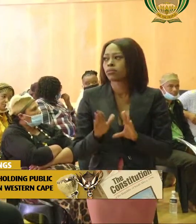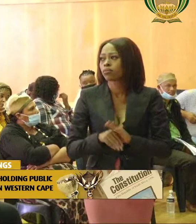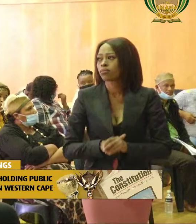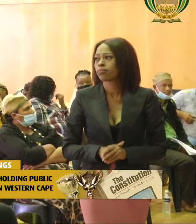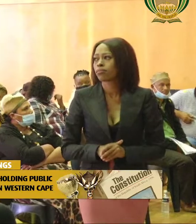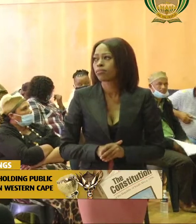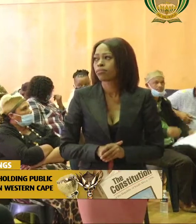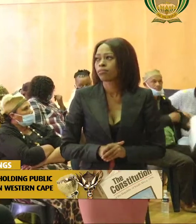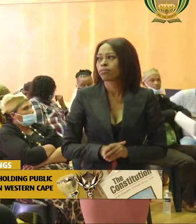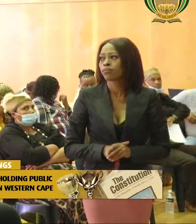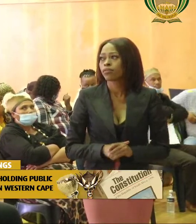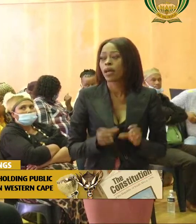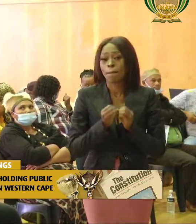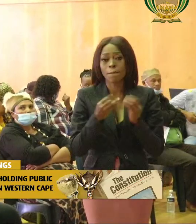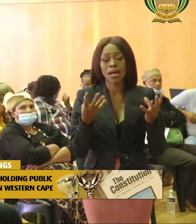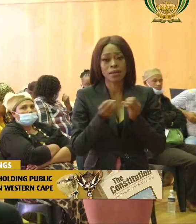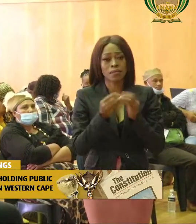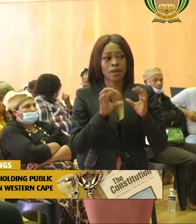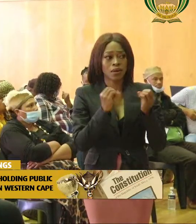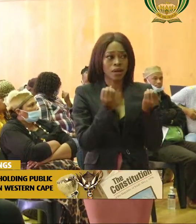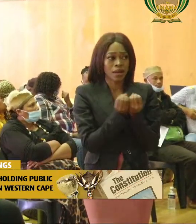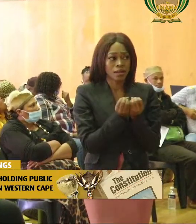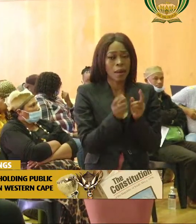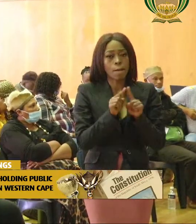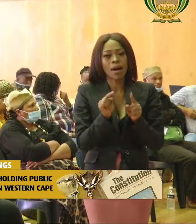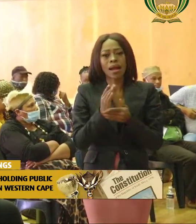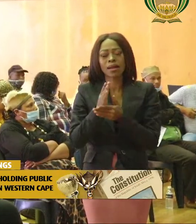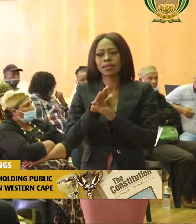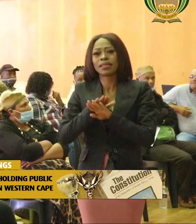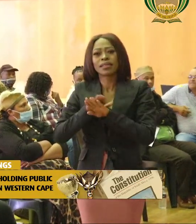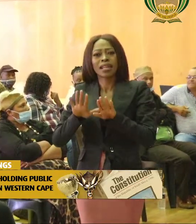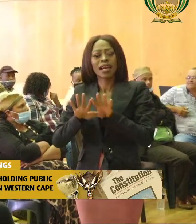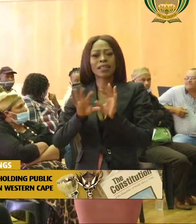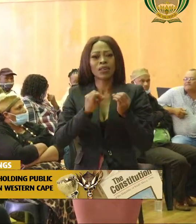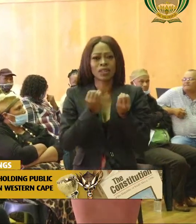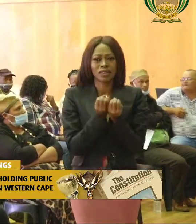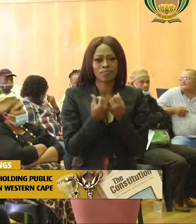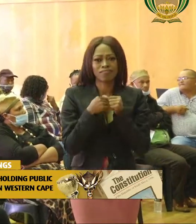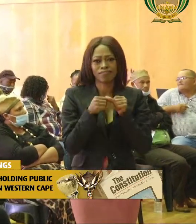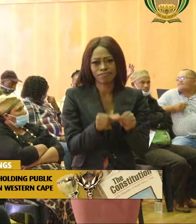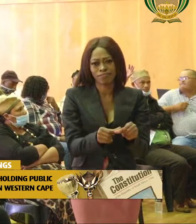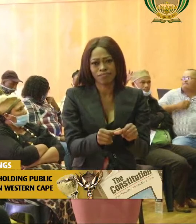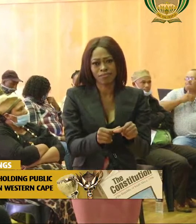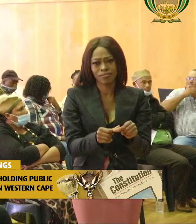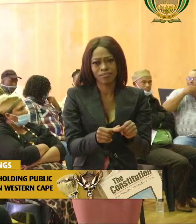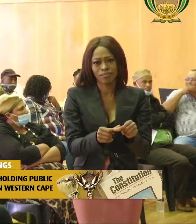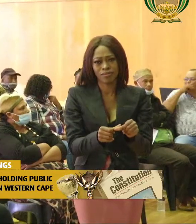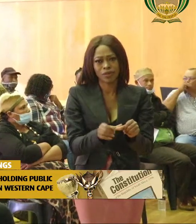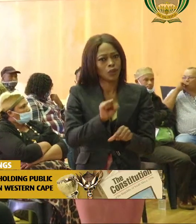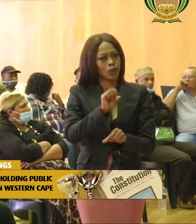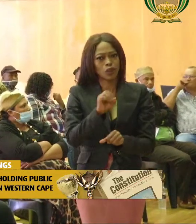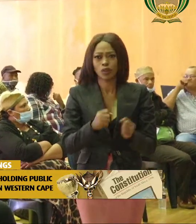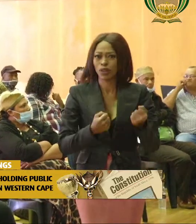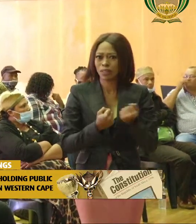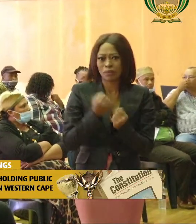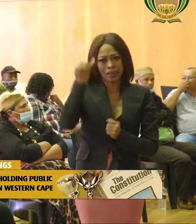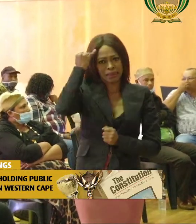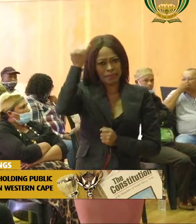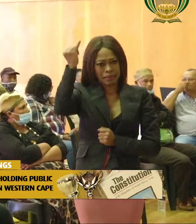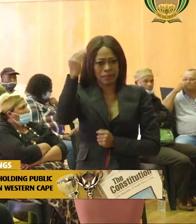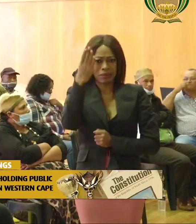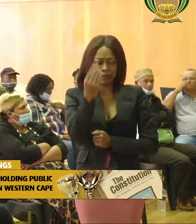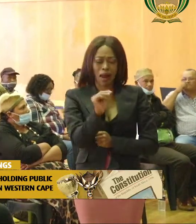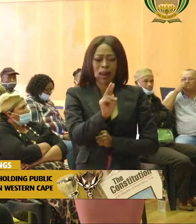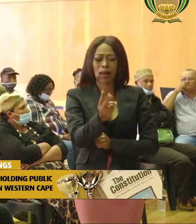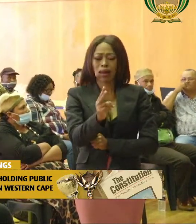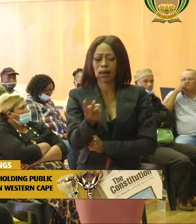Many organizations, but non-organizations that are progressive. We are not supporting the idea of having